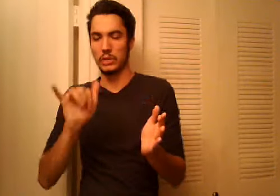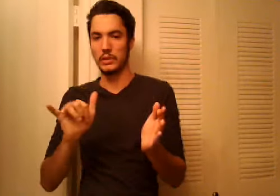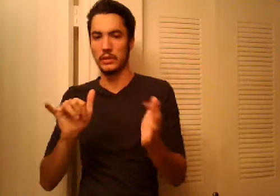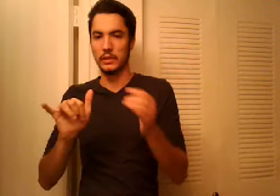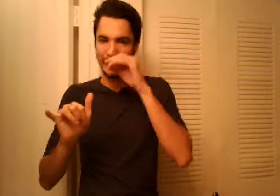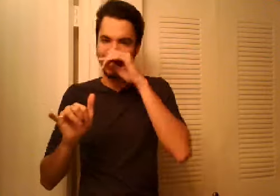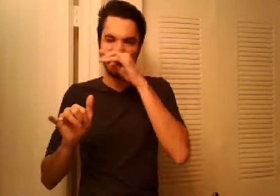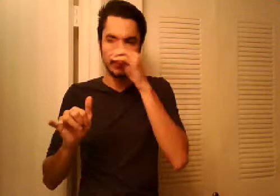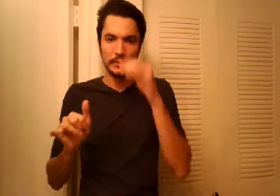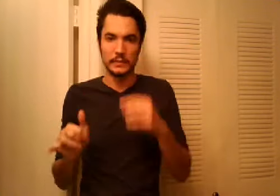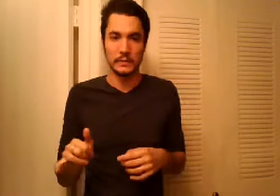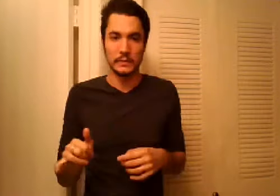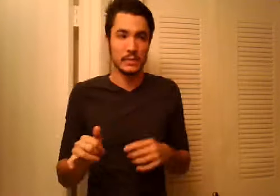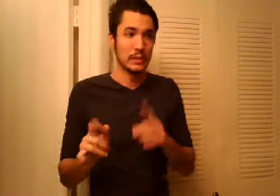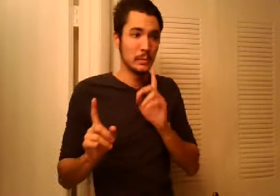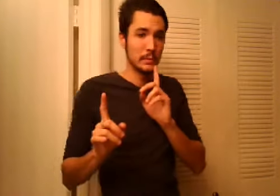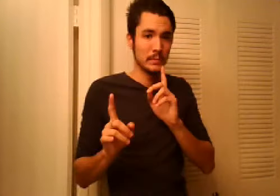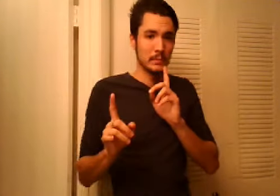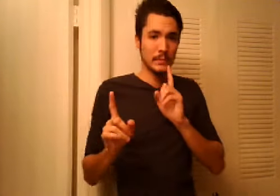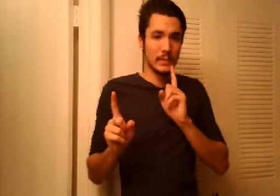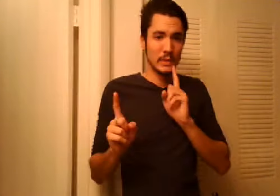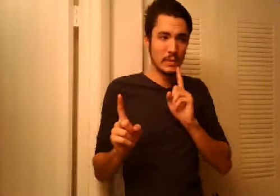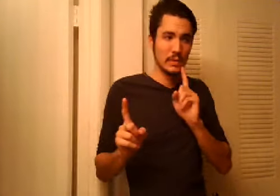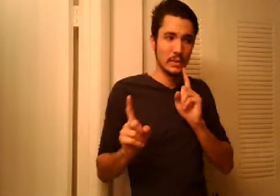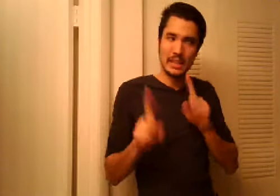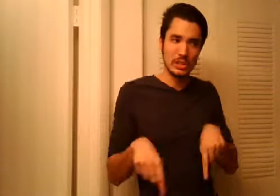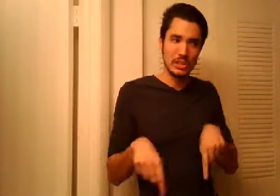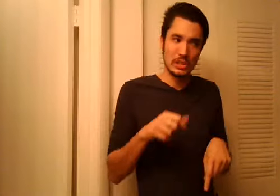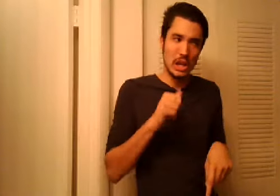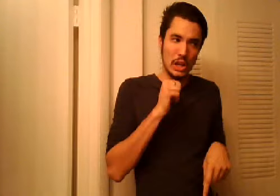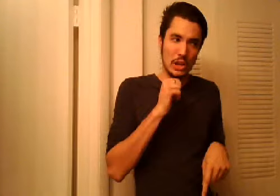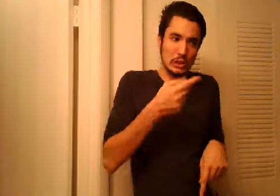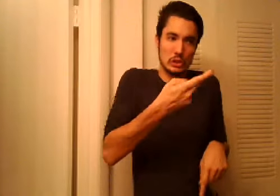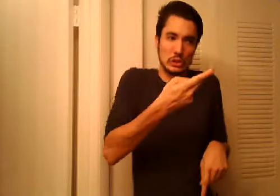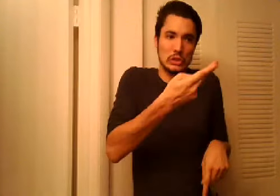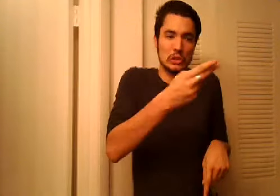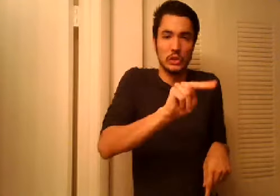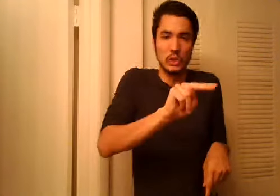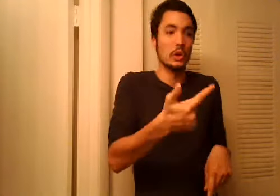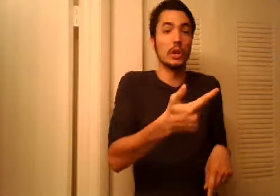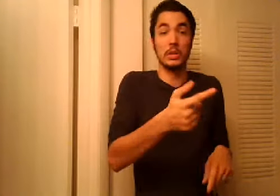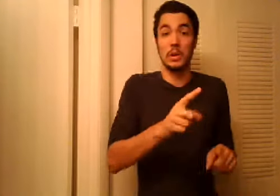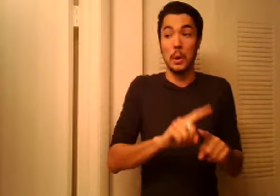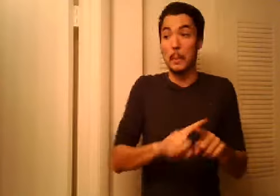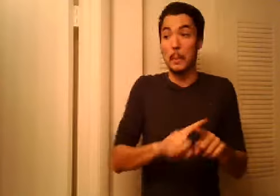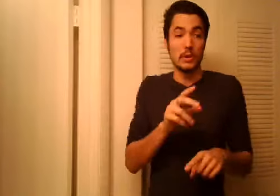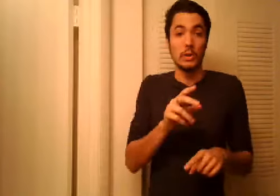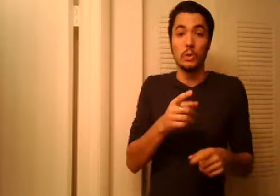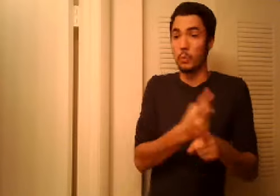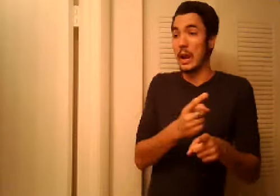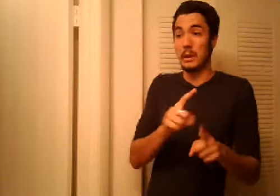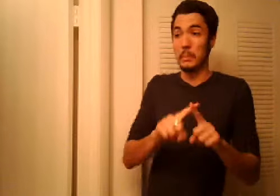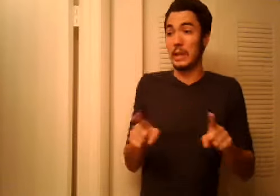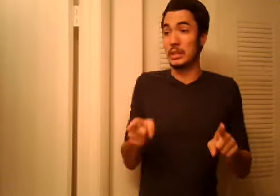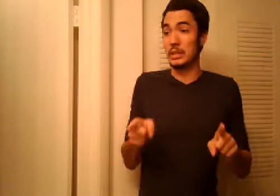Yeah, but it was an answer that she deeply believed. And that's sort of the secondary point here that I'm trying to make. Is that it's not as if just the